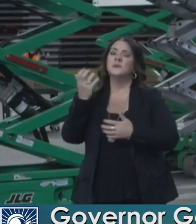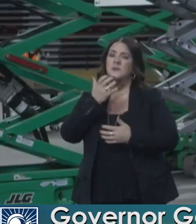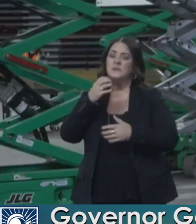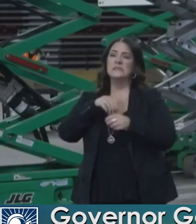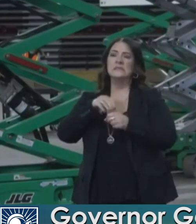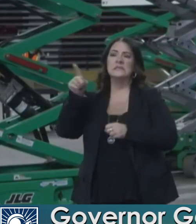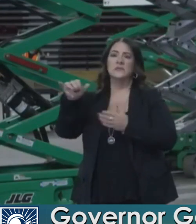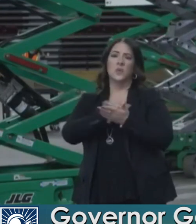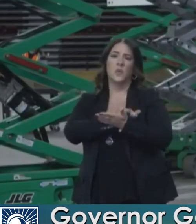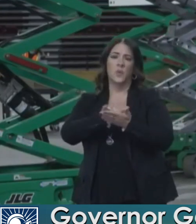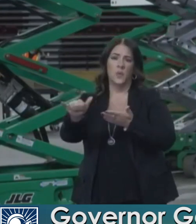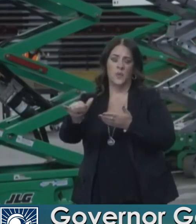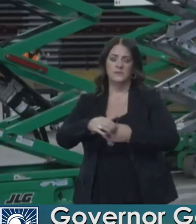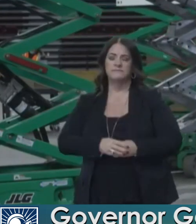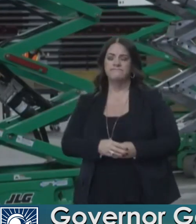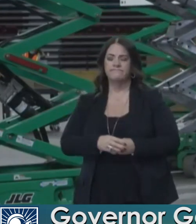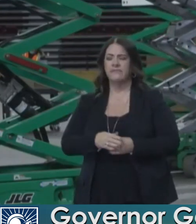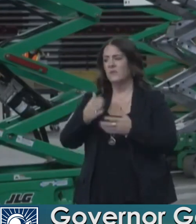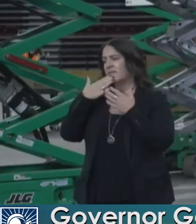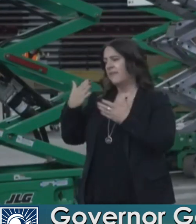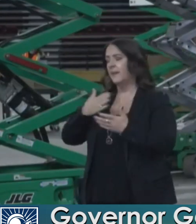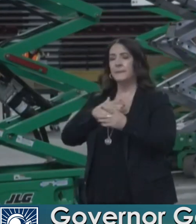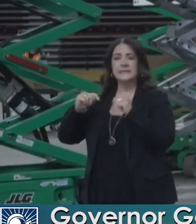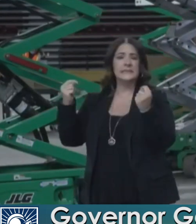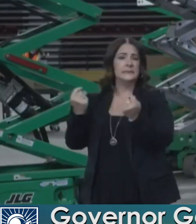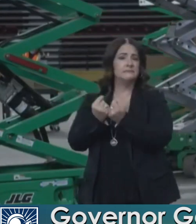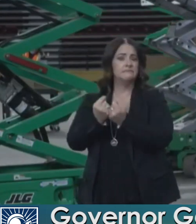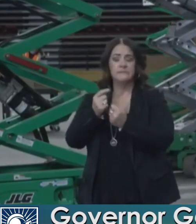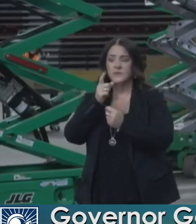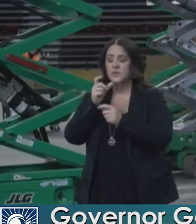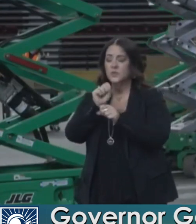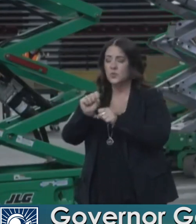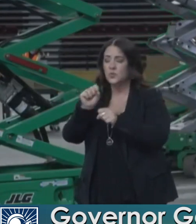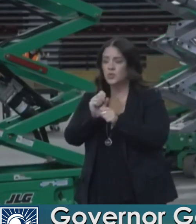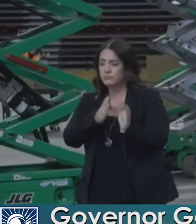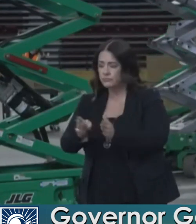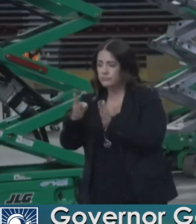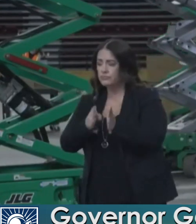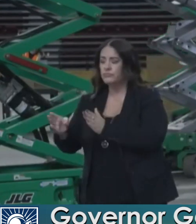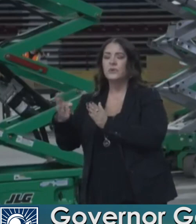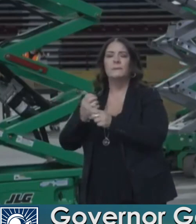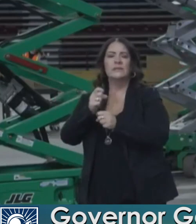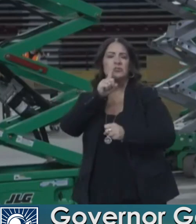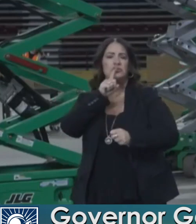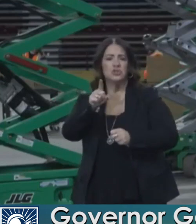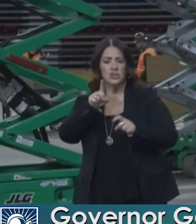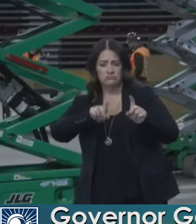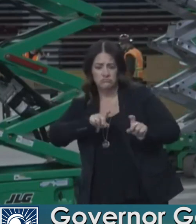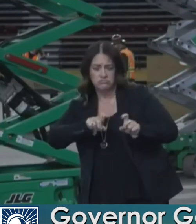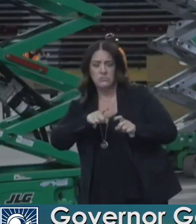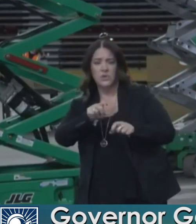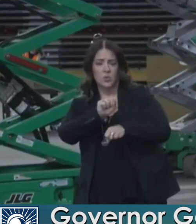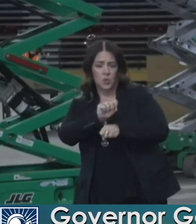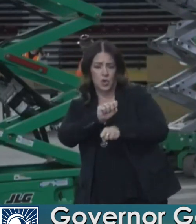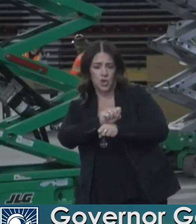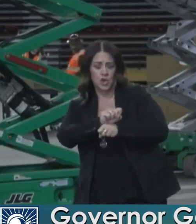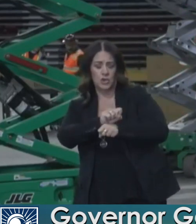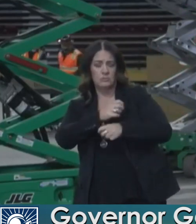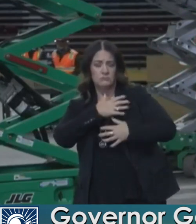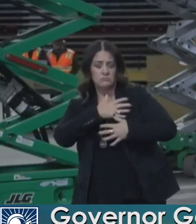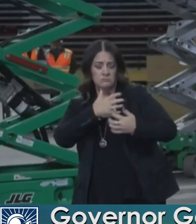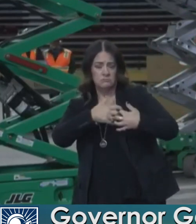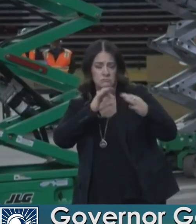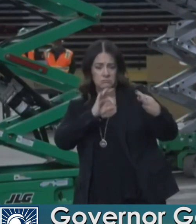to thank our team for assembling over the weekend the appropriate equipment, making sure that these vents work, making sure that these are the vents